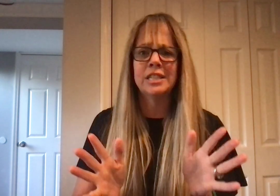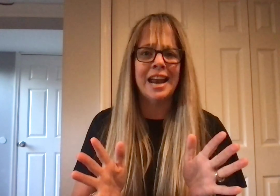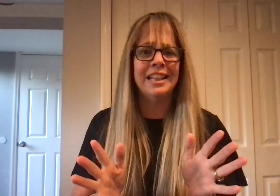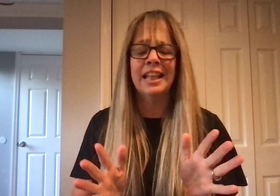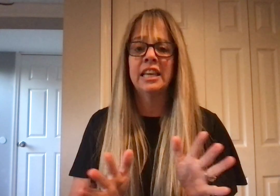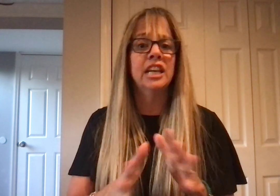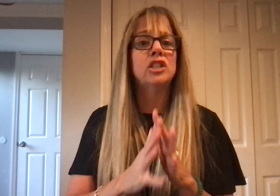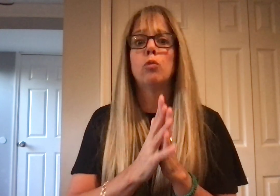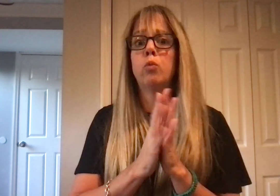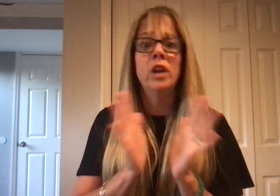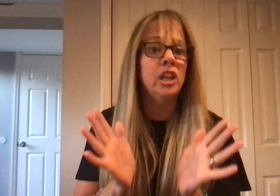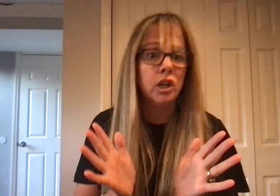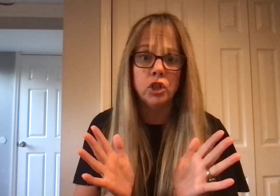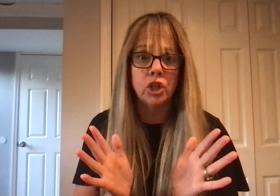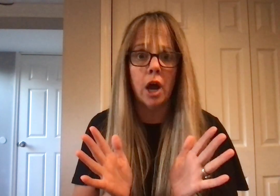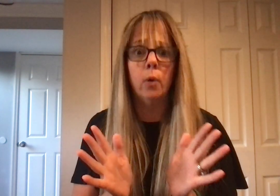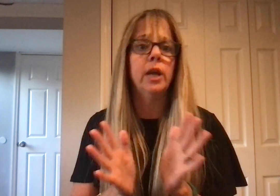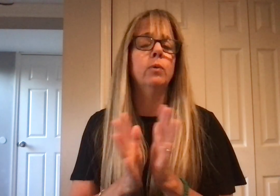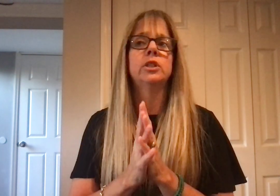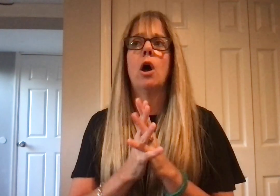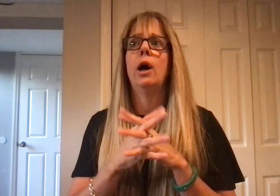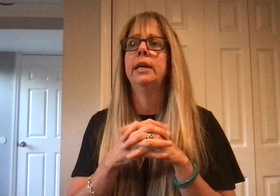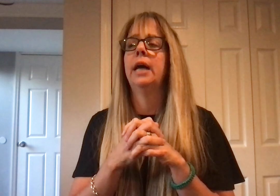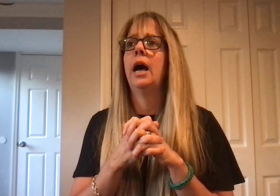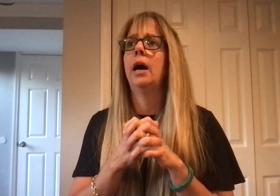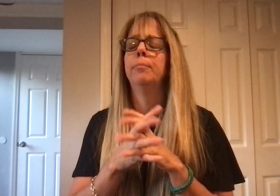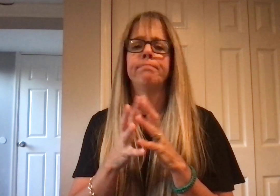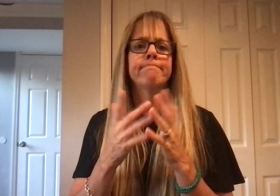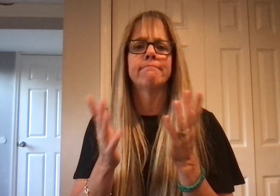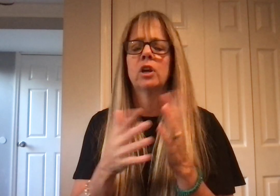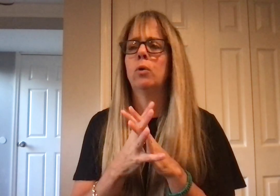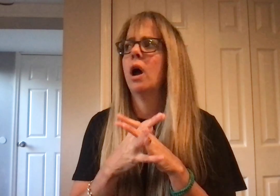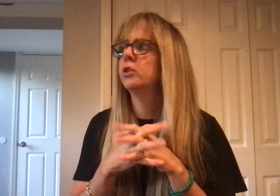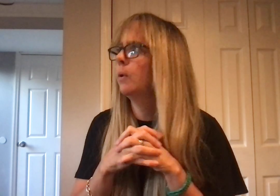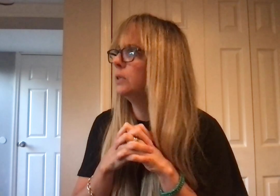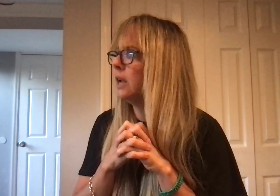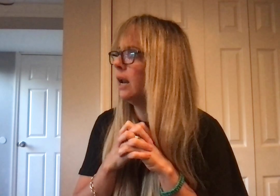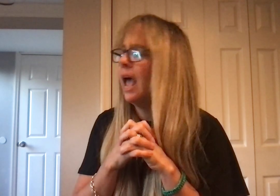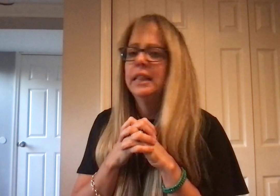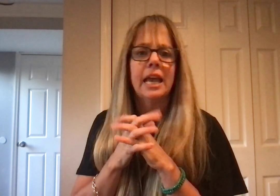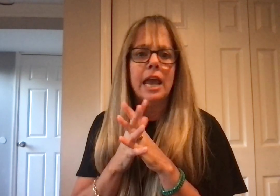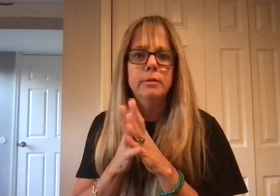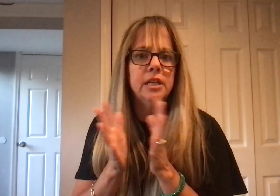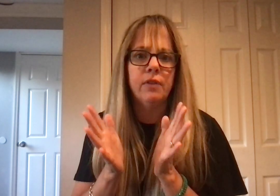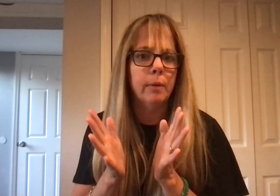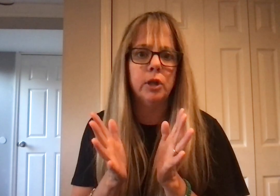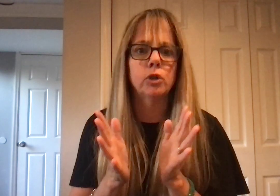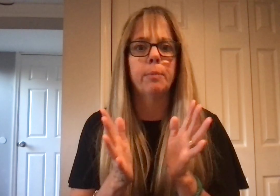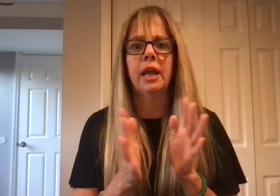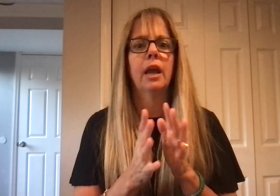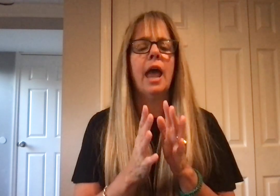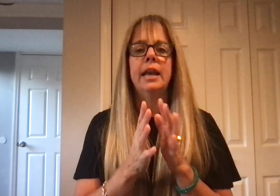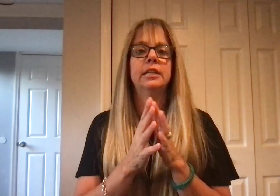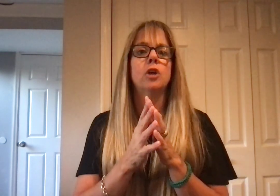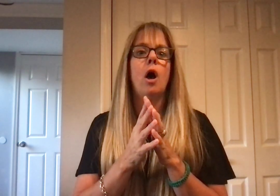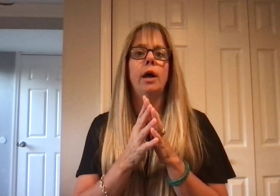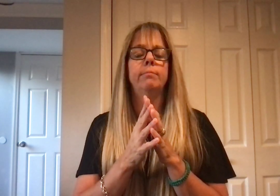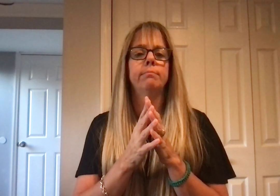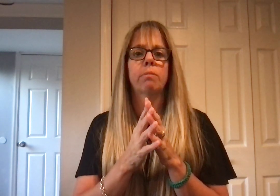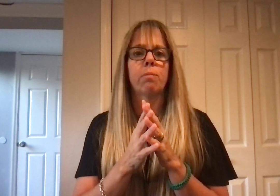anything like it, it's a really good show. It was on, what was it on? Like ABC Family or something. And it's on